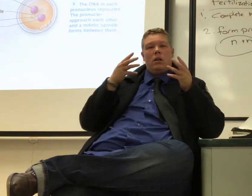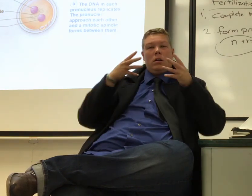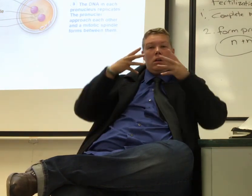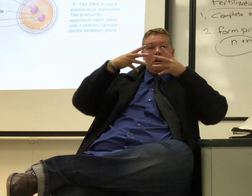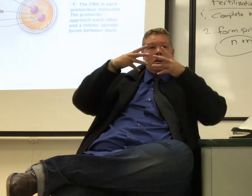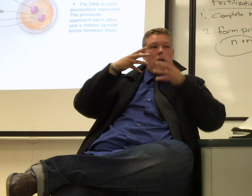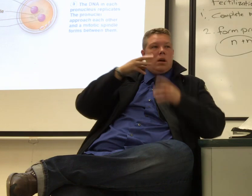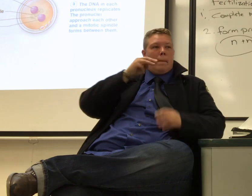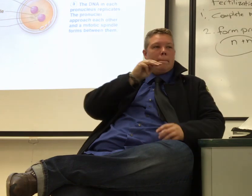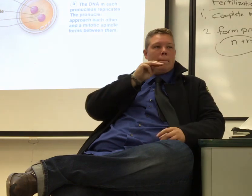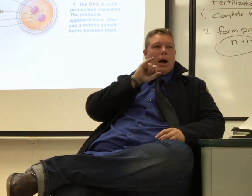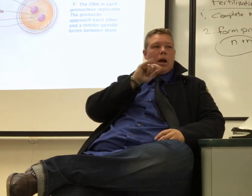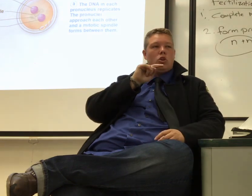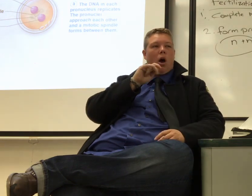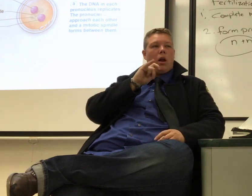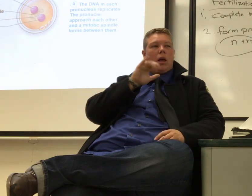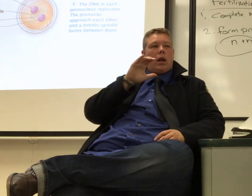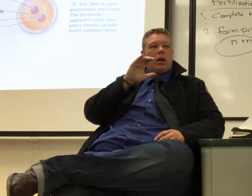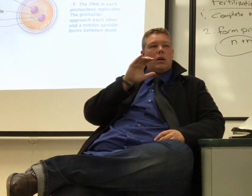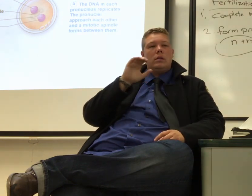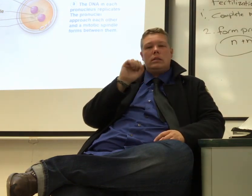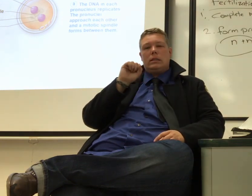division.